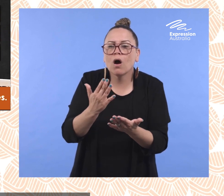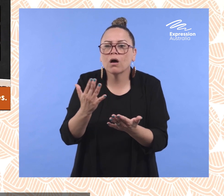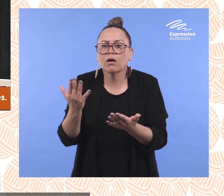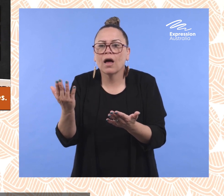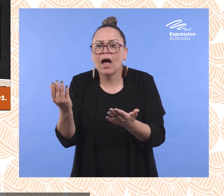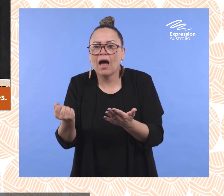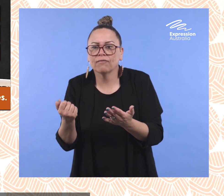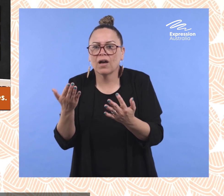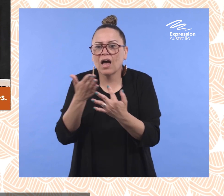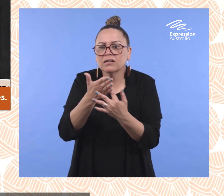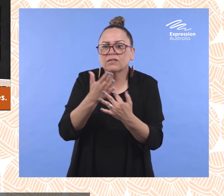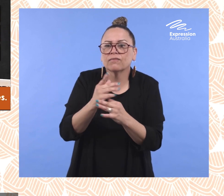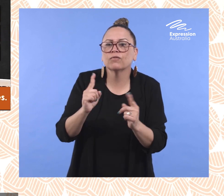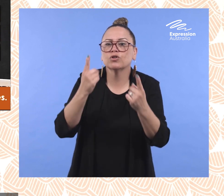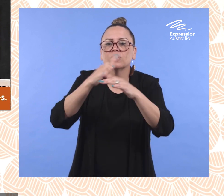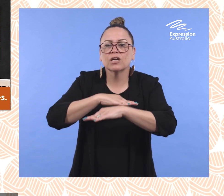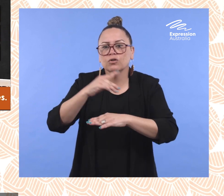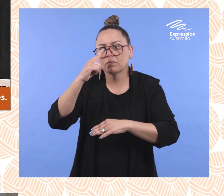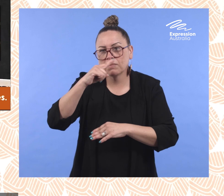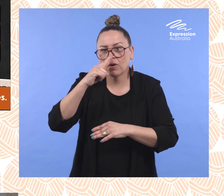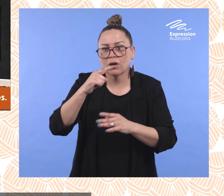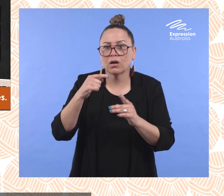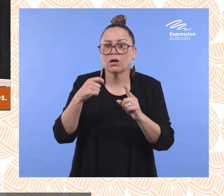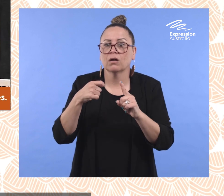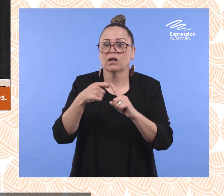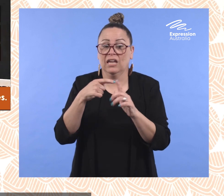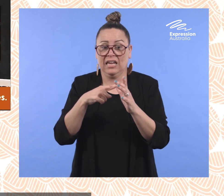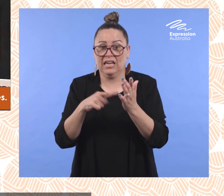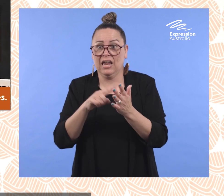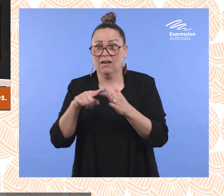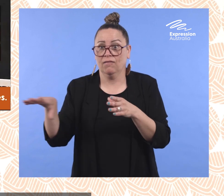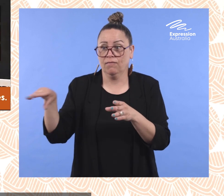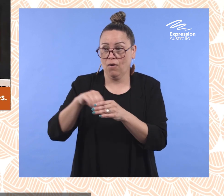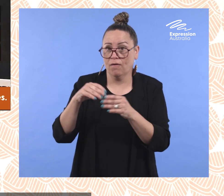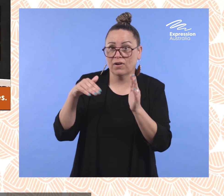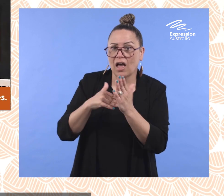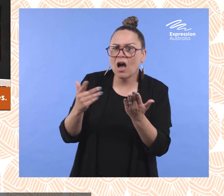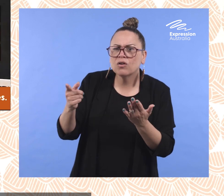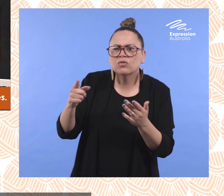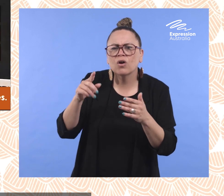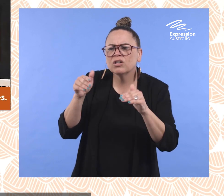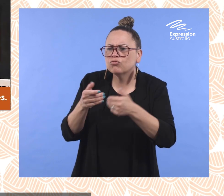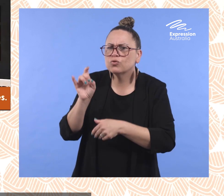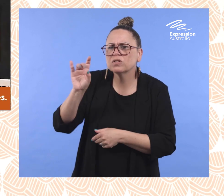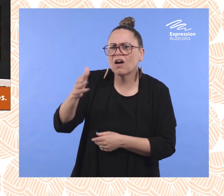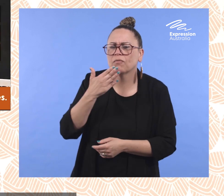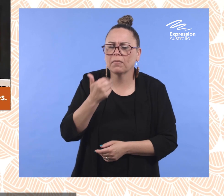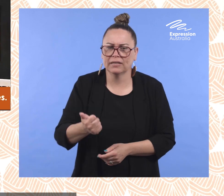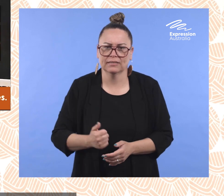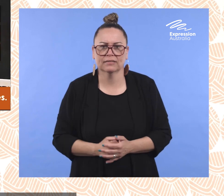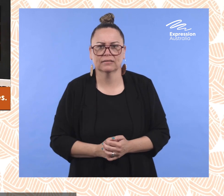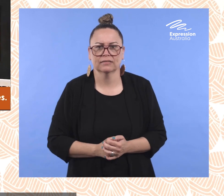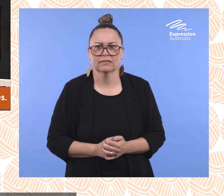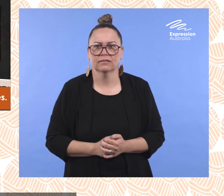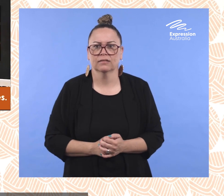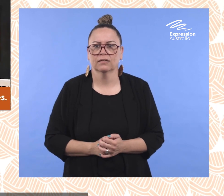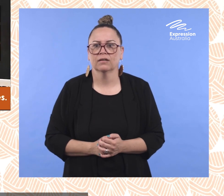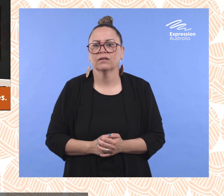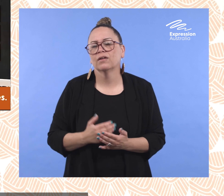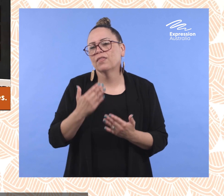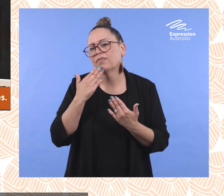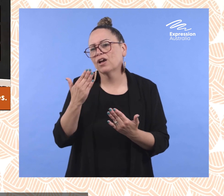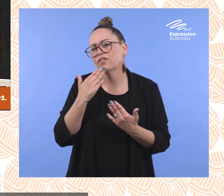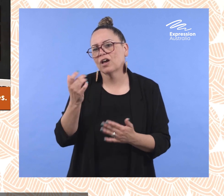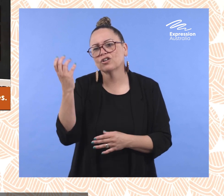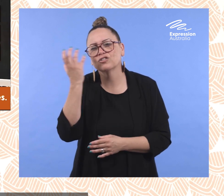Kate. Kate has come in. Kate, please feel free to introduce yourself. There you go, Kate. There she is. Thanks